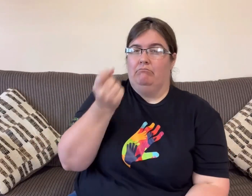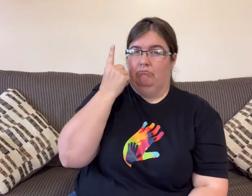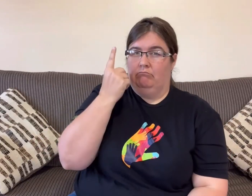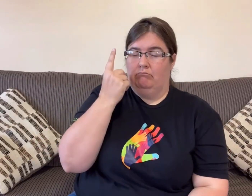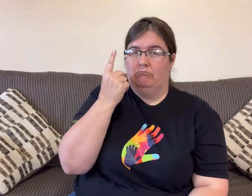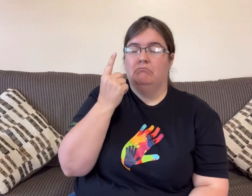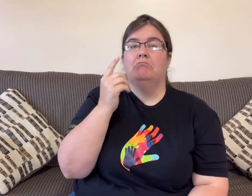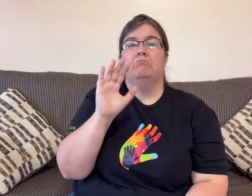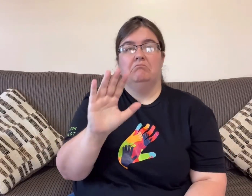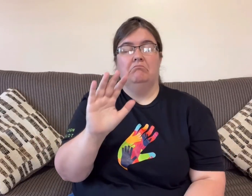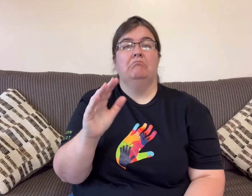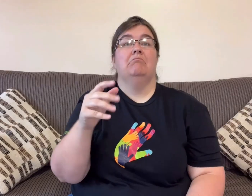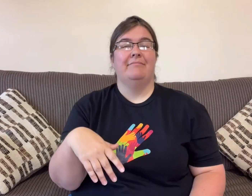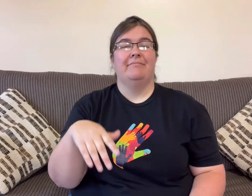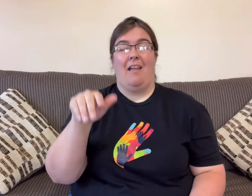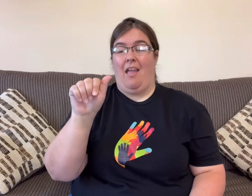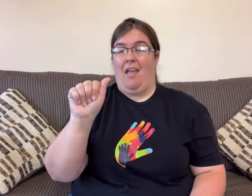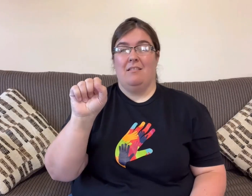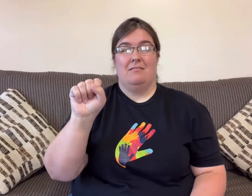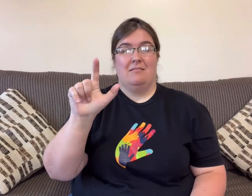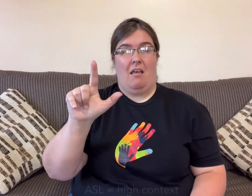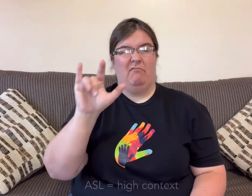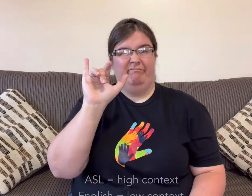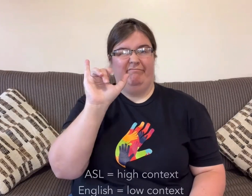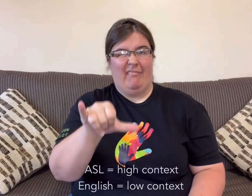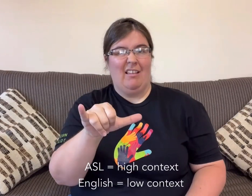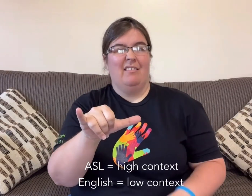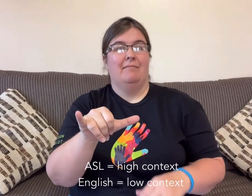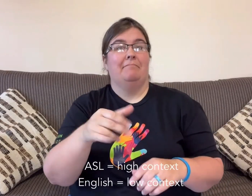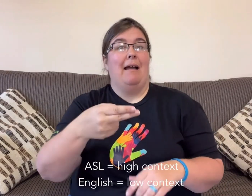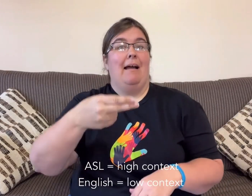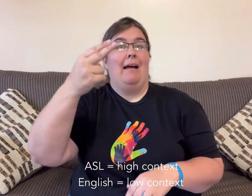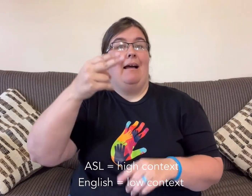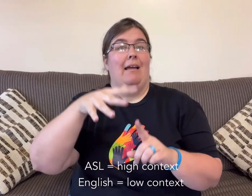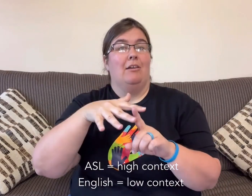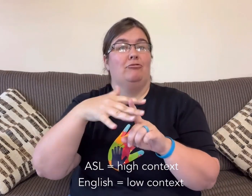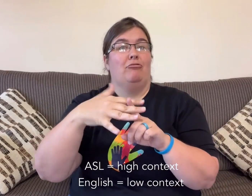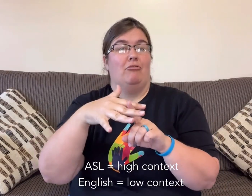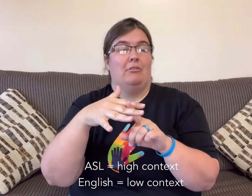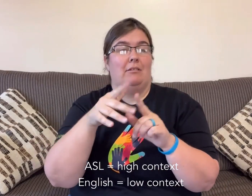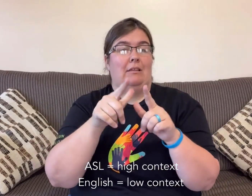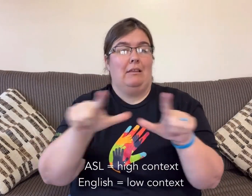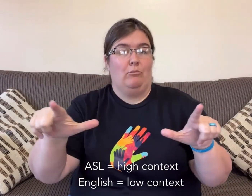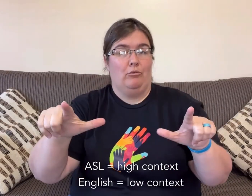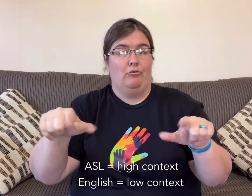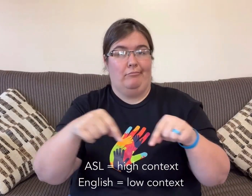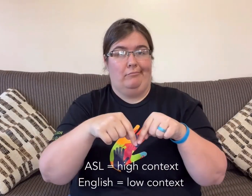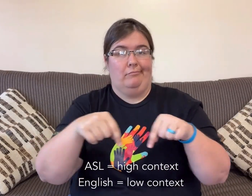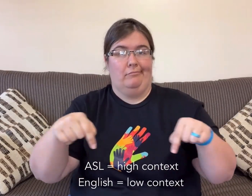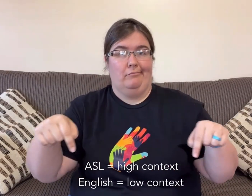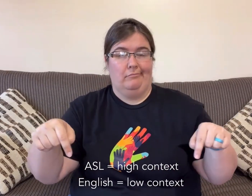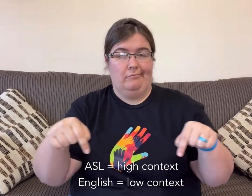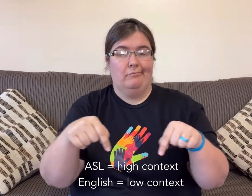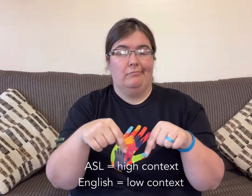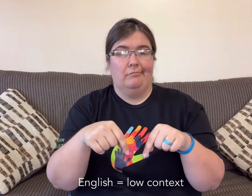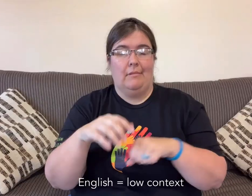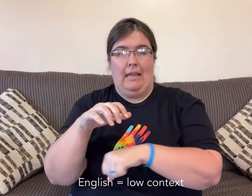understand? ASL is what's called a high context language, and English is a